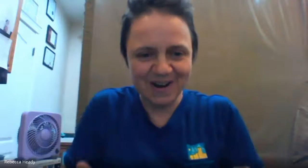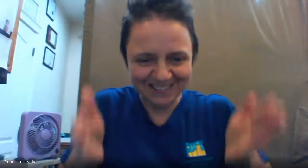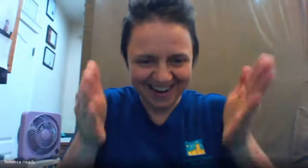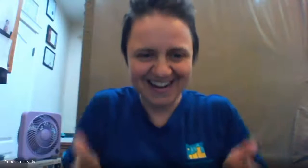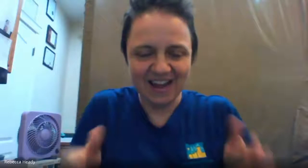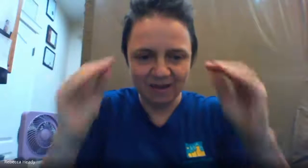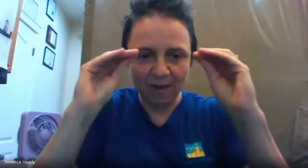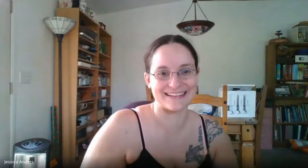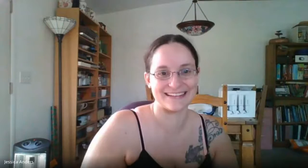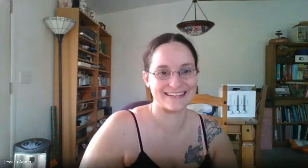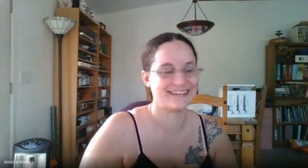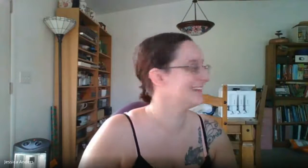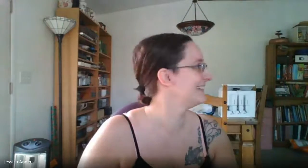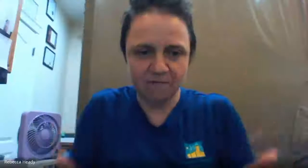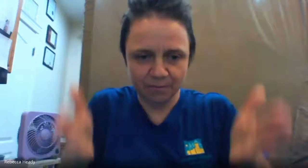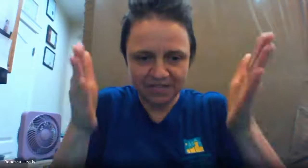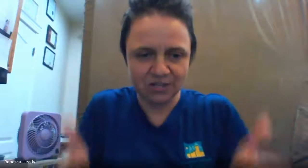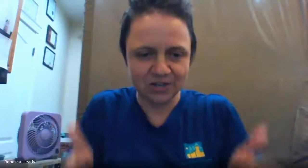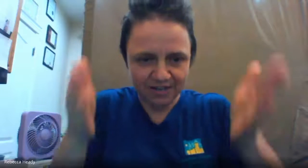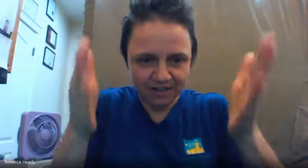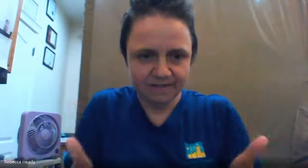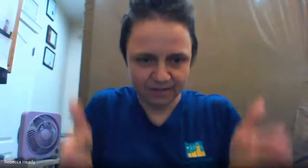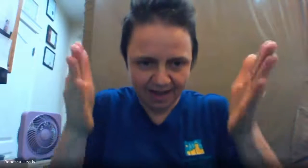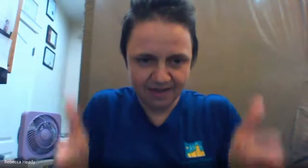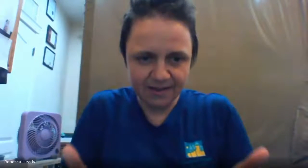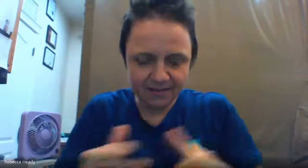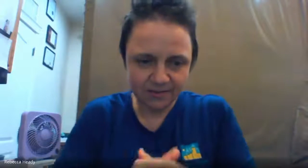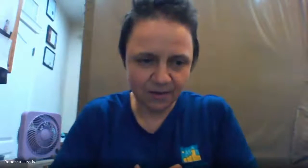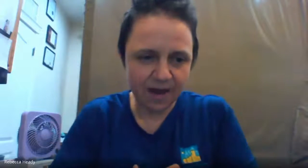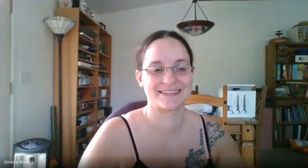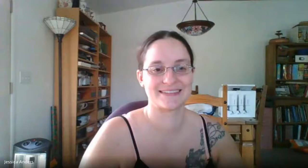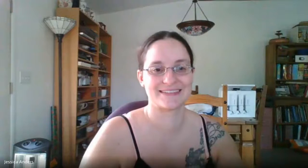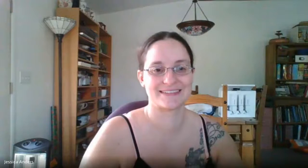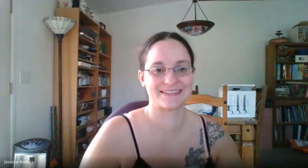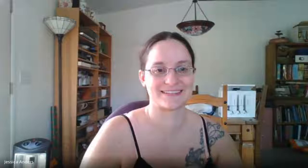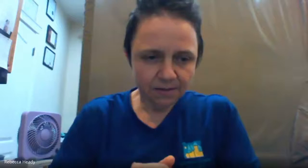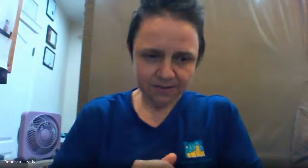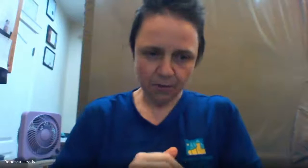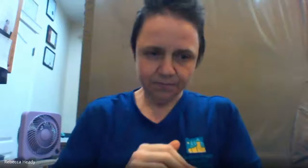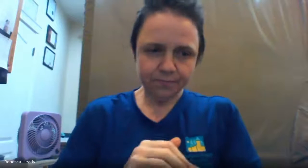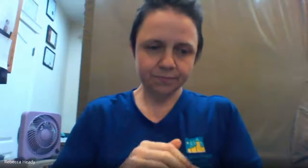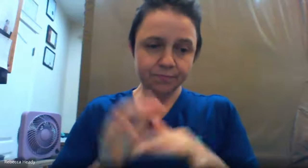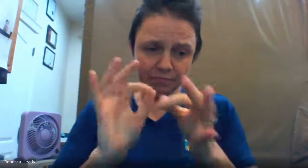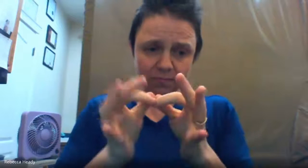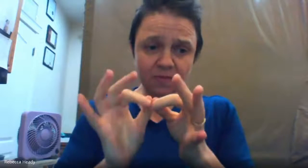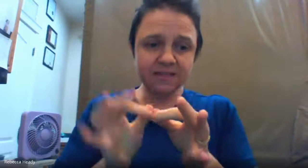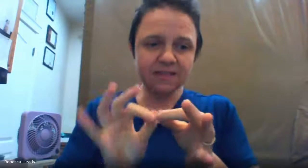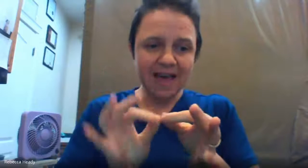part. Recognize this part from teacher. Okay, Yeah. so that part's right. So this is